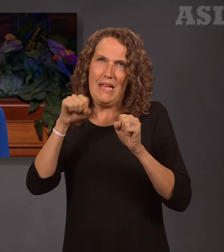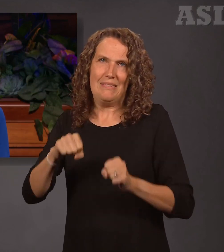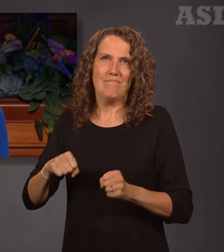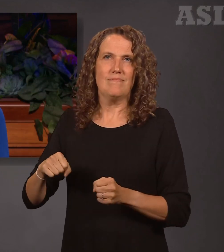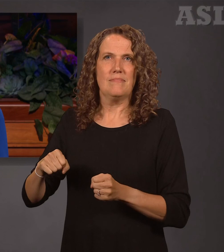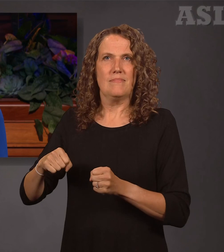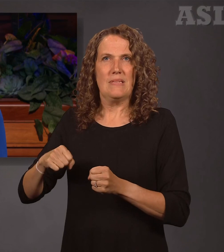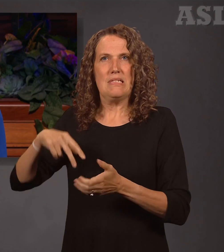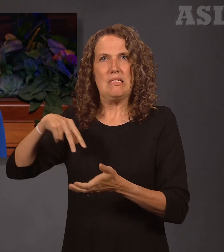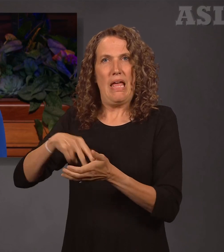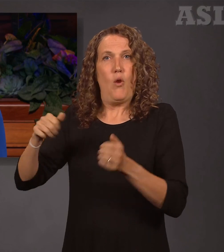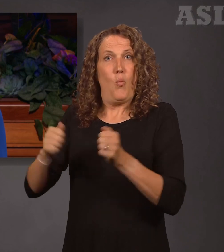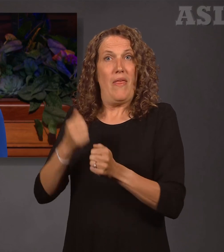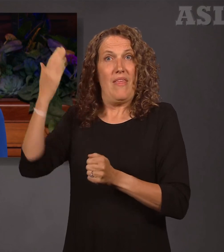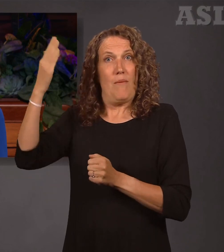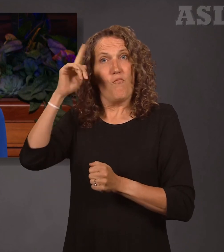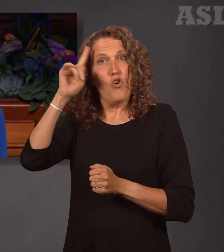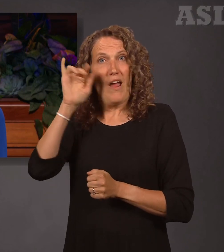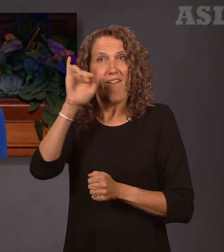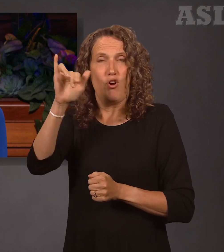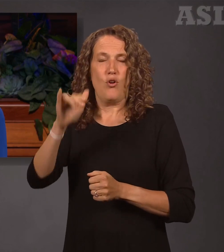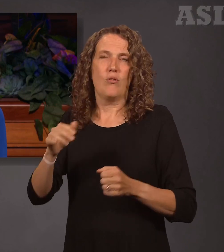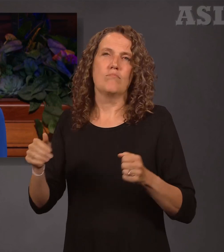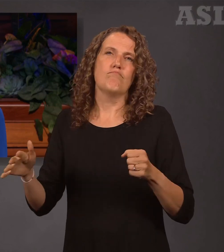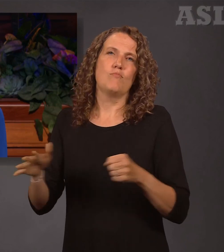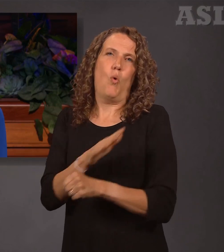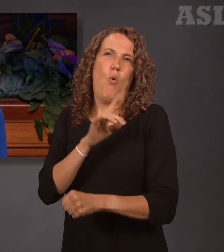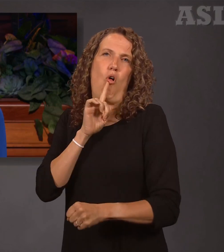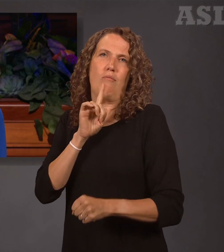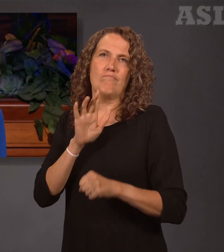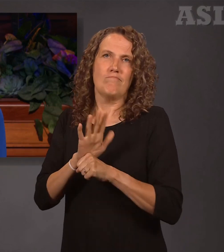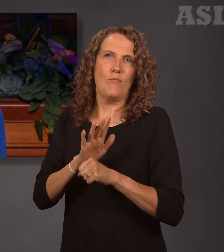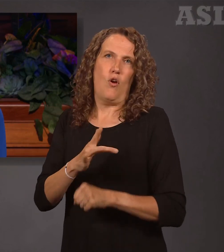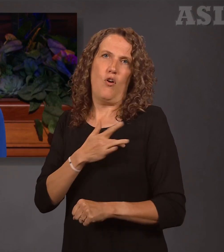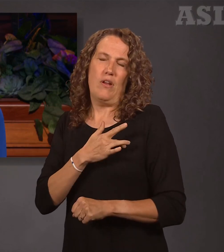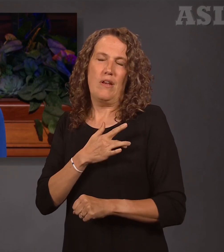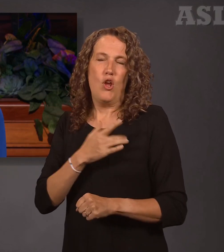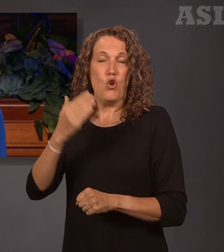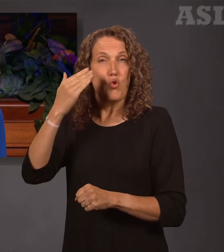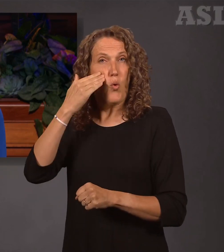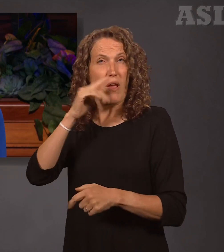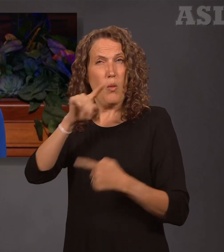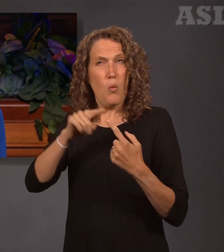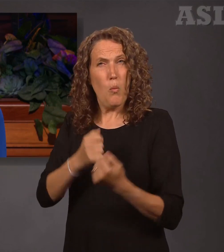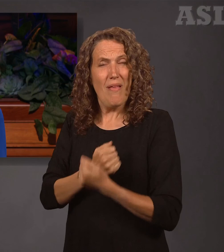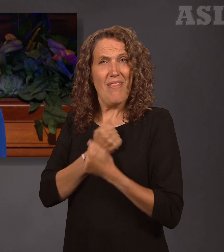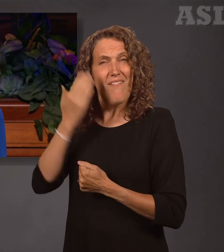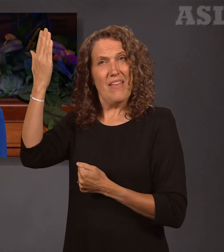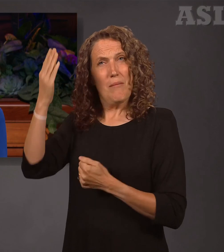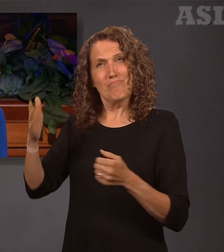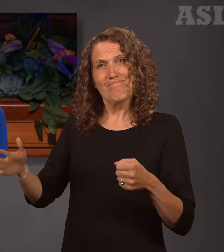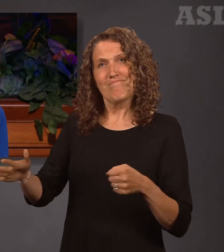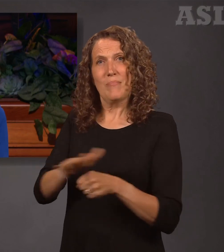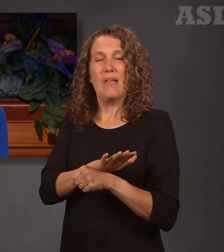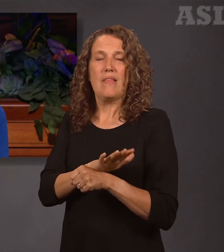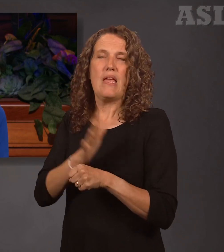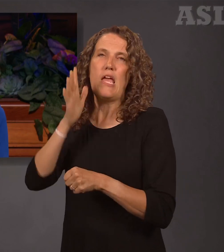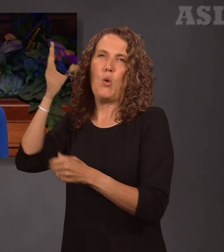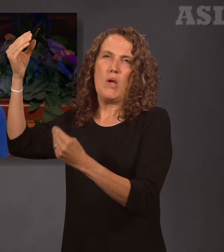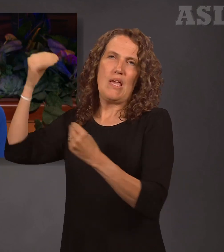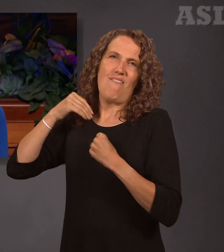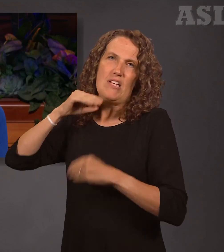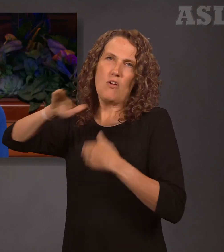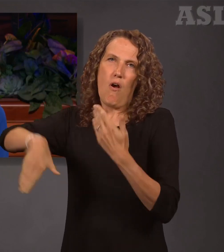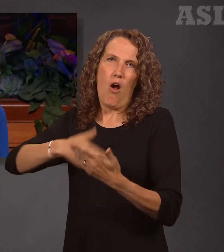forever wholehearted knowing that when we love Jesus Christ with all our hearts he gives us all in return